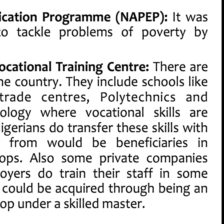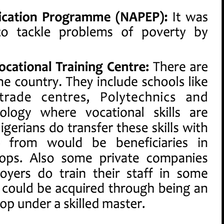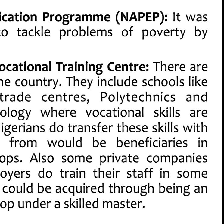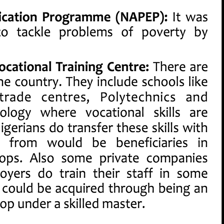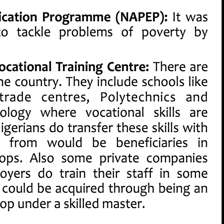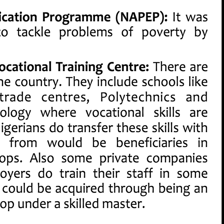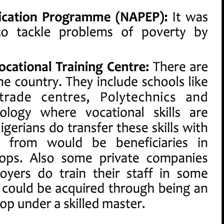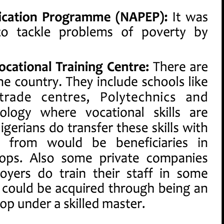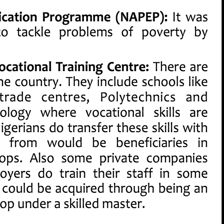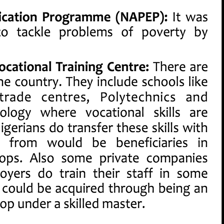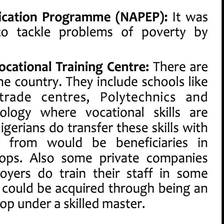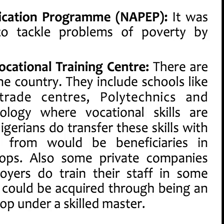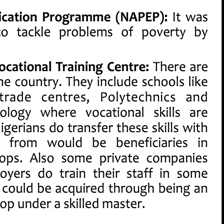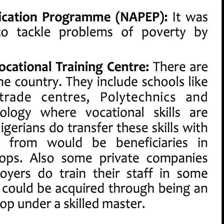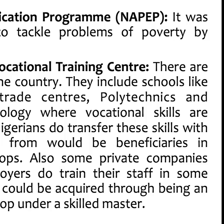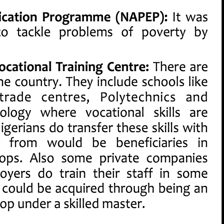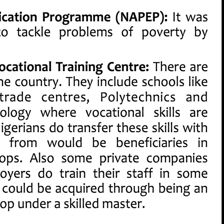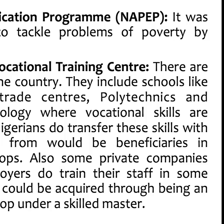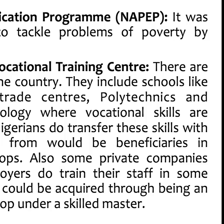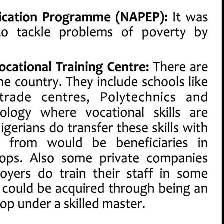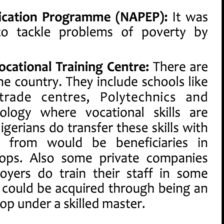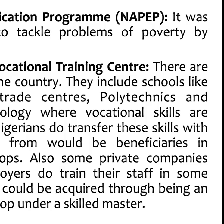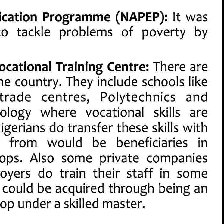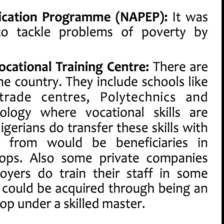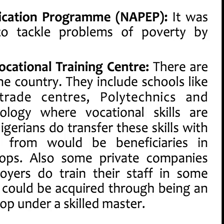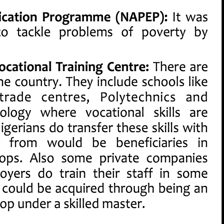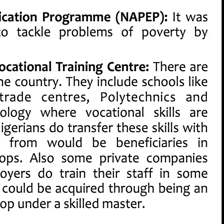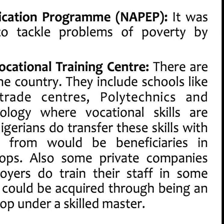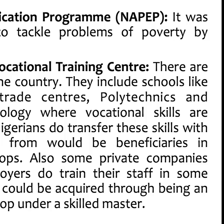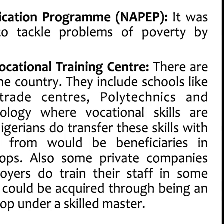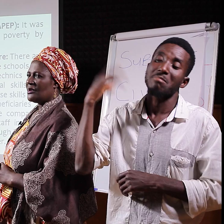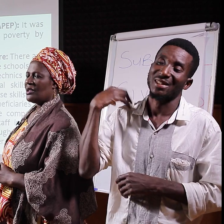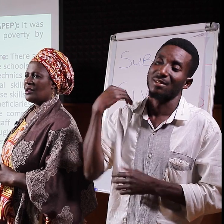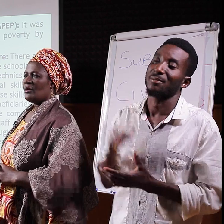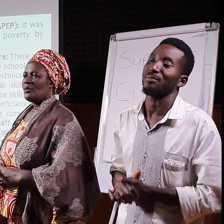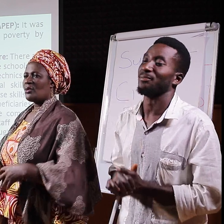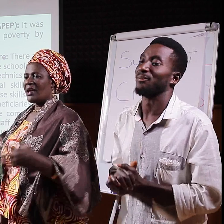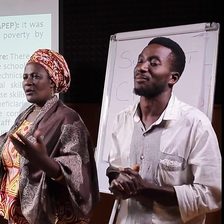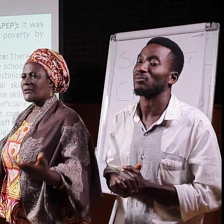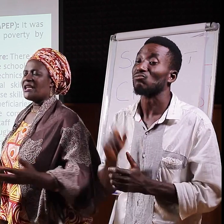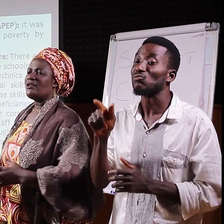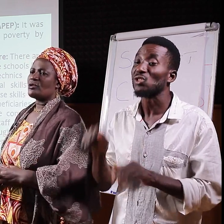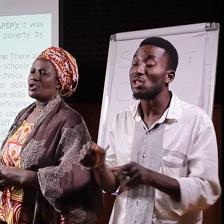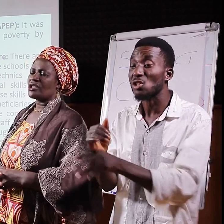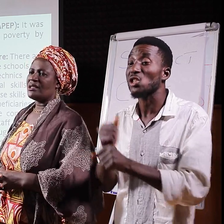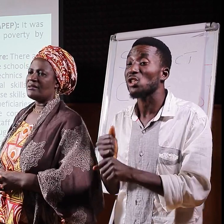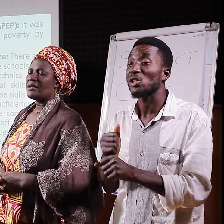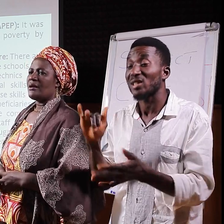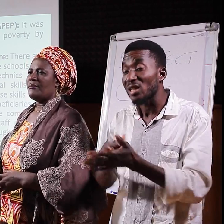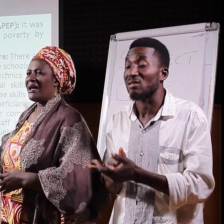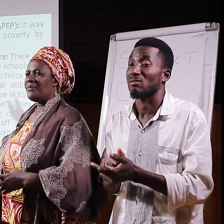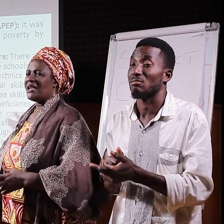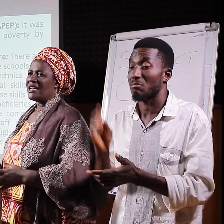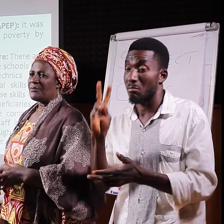workshop under a skill master. You can obtain such